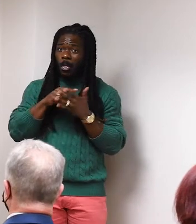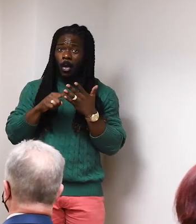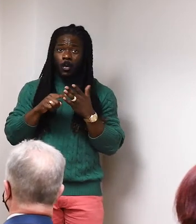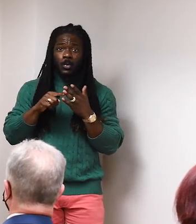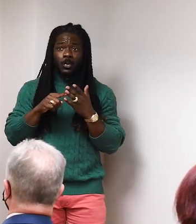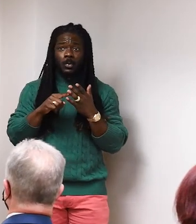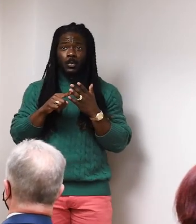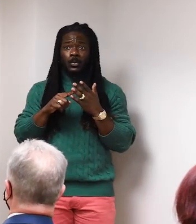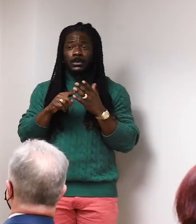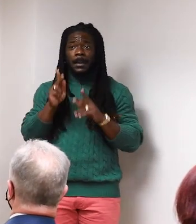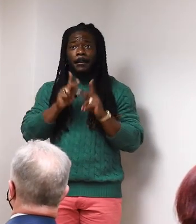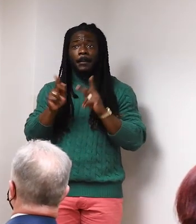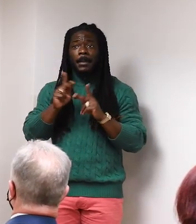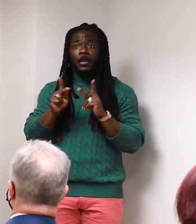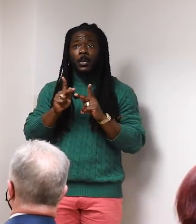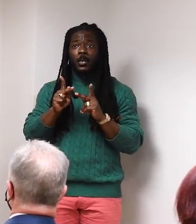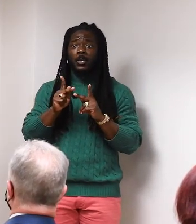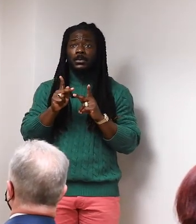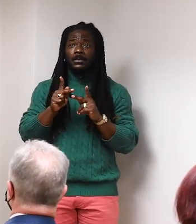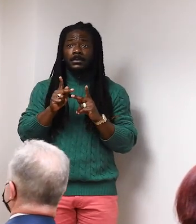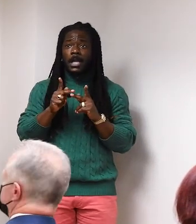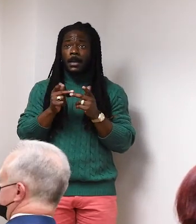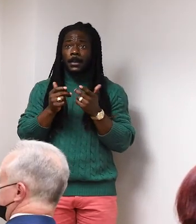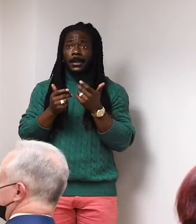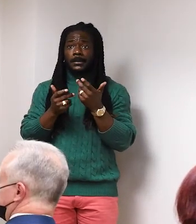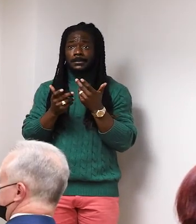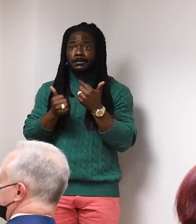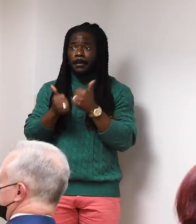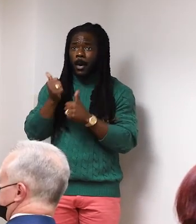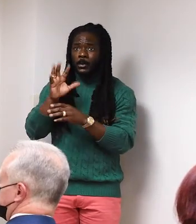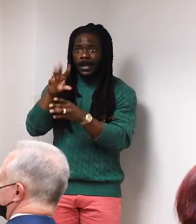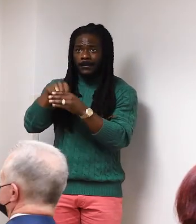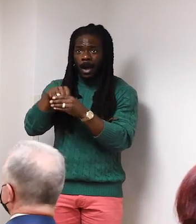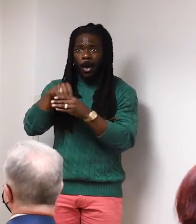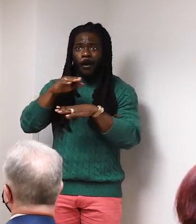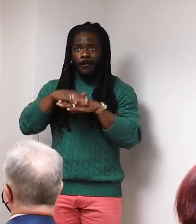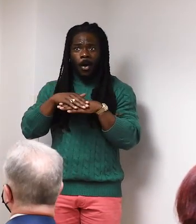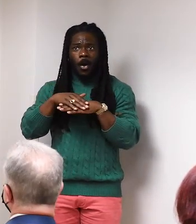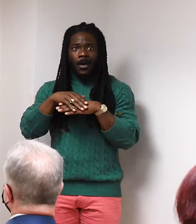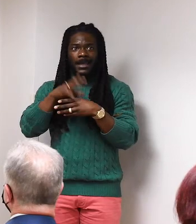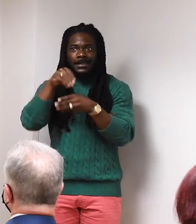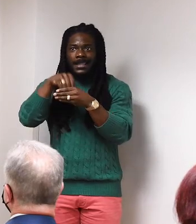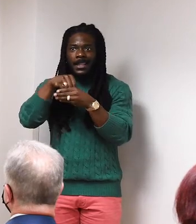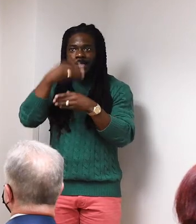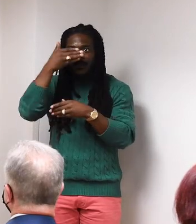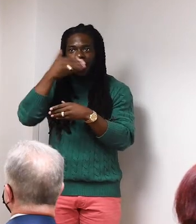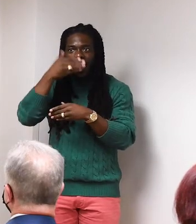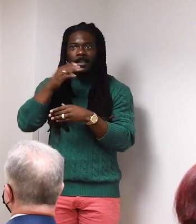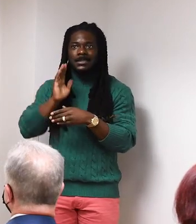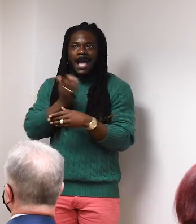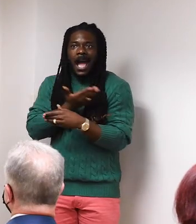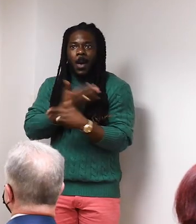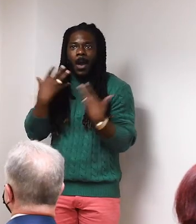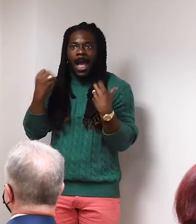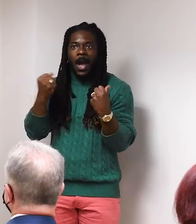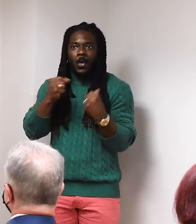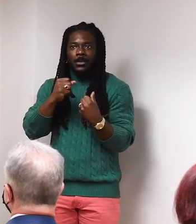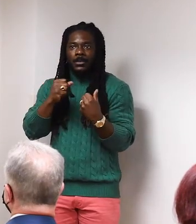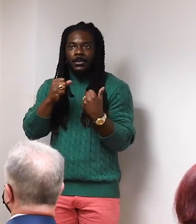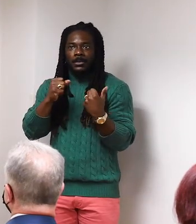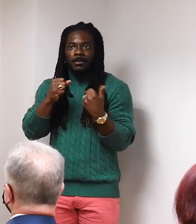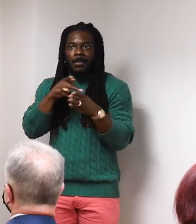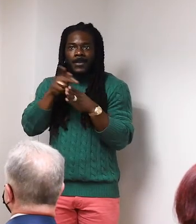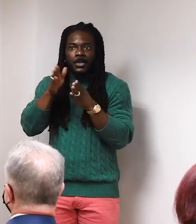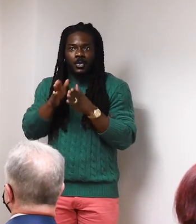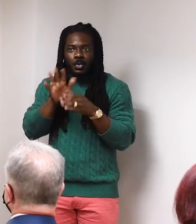that have been most on the front lines over the last few years, it's our health officers across the